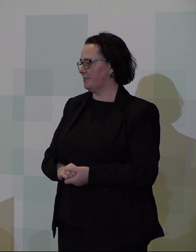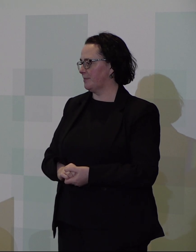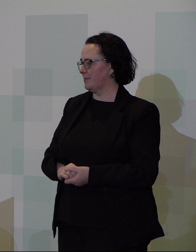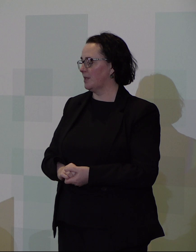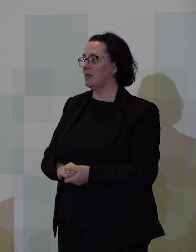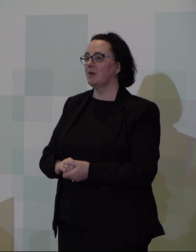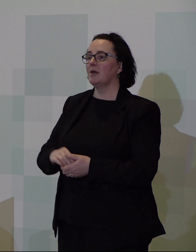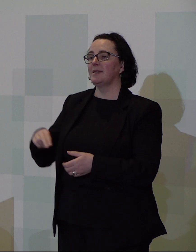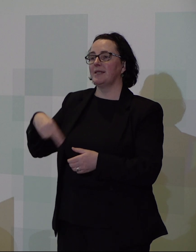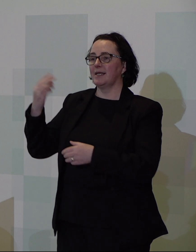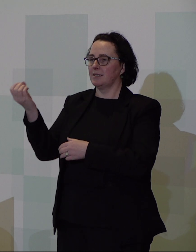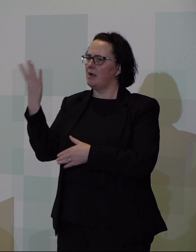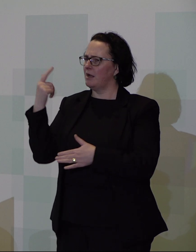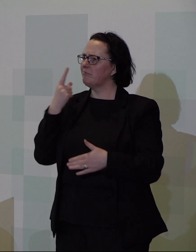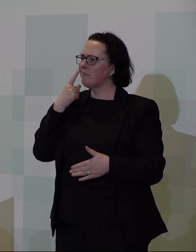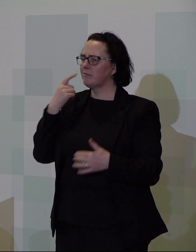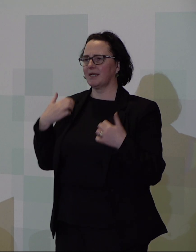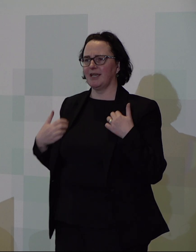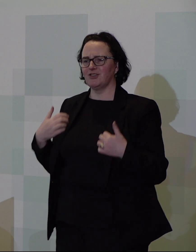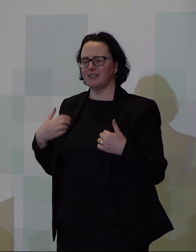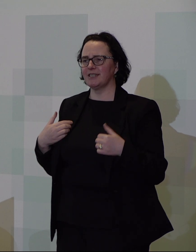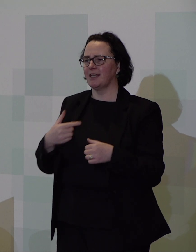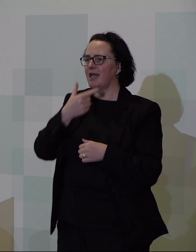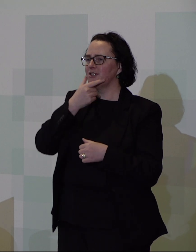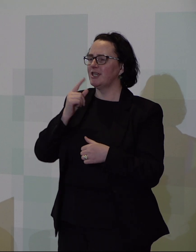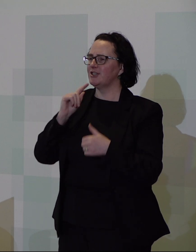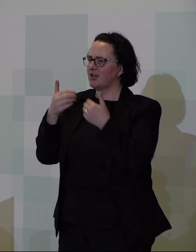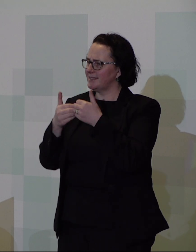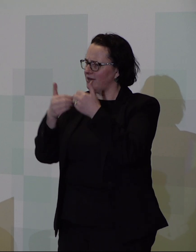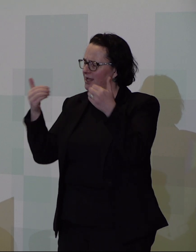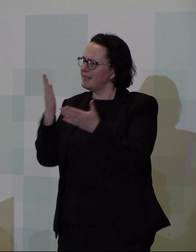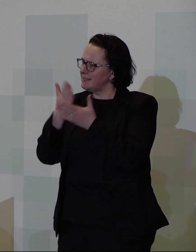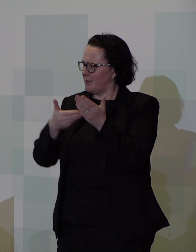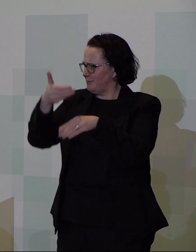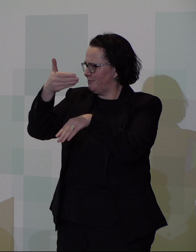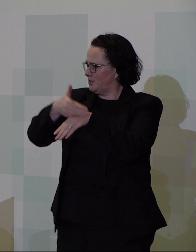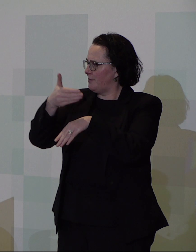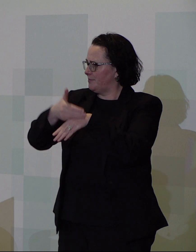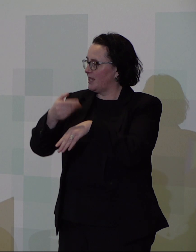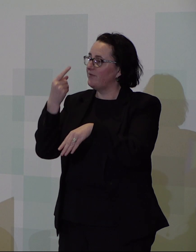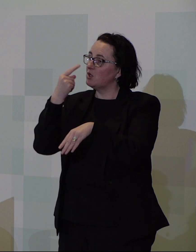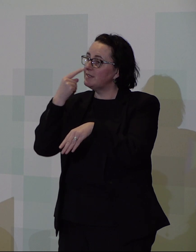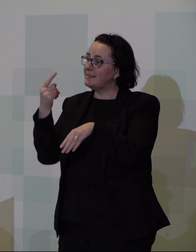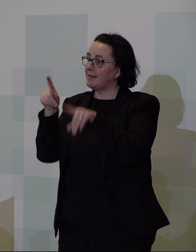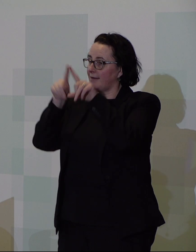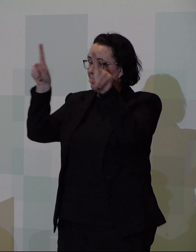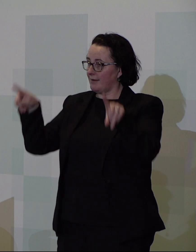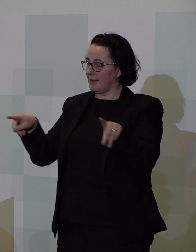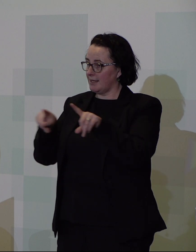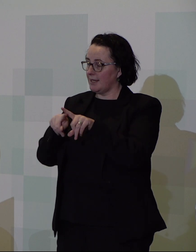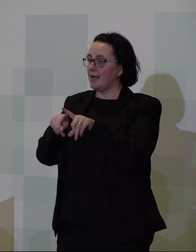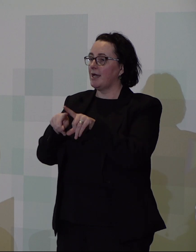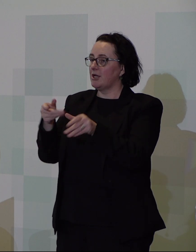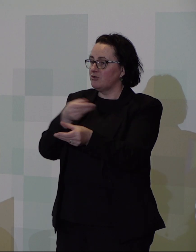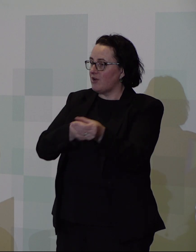Now, this interesting slide shows gender segregation in some occupations. From the chart, we can clearly see that trades and